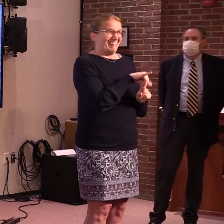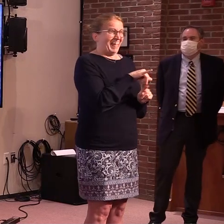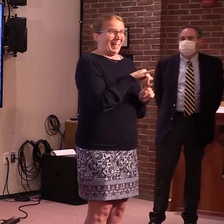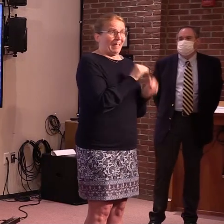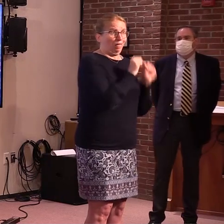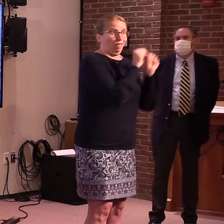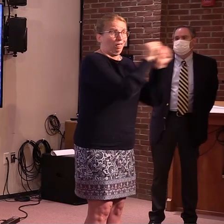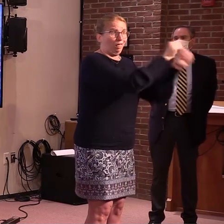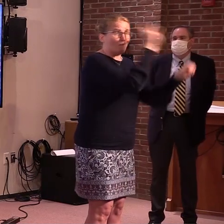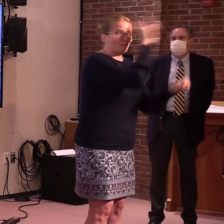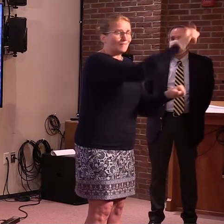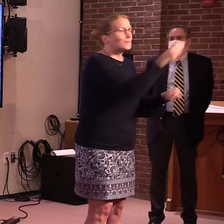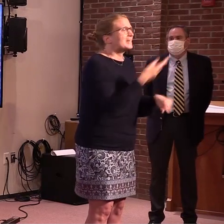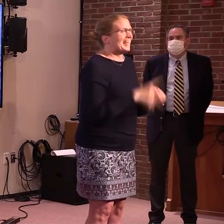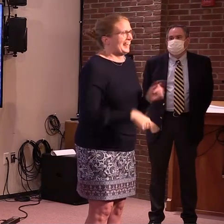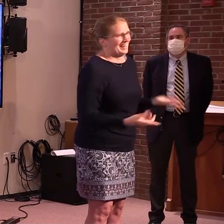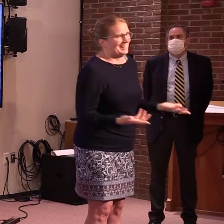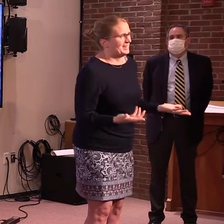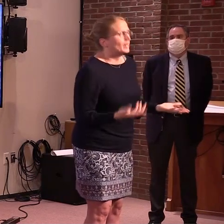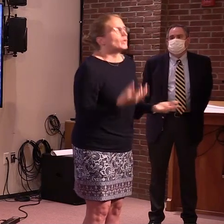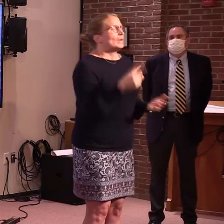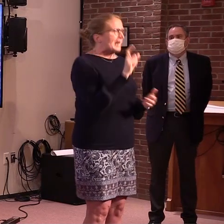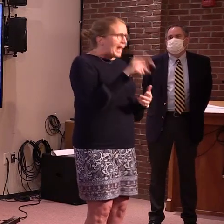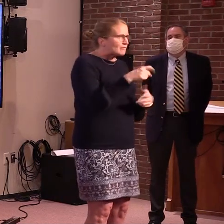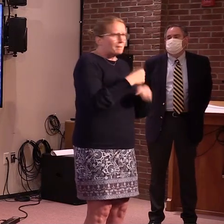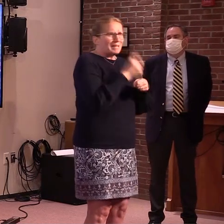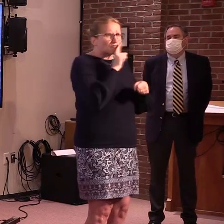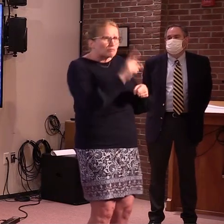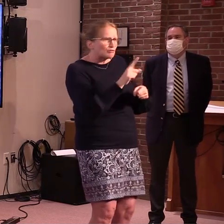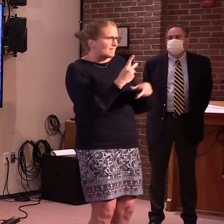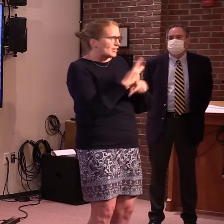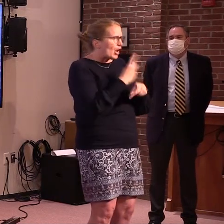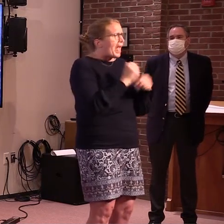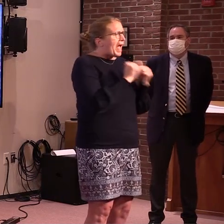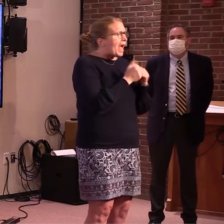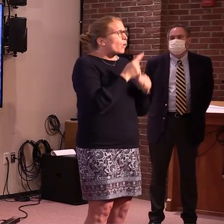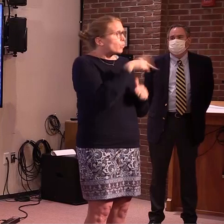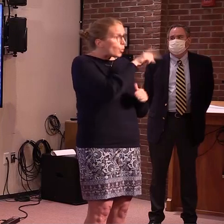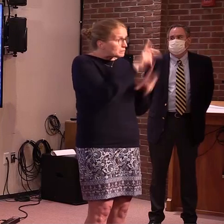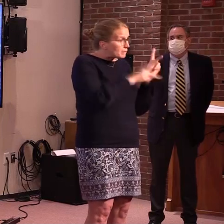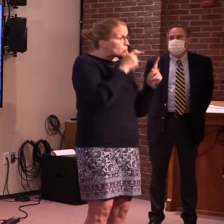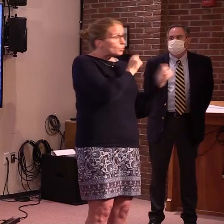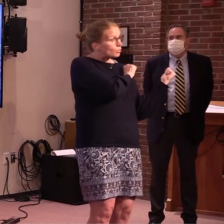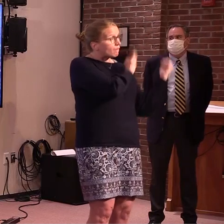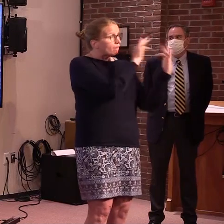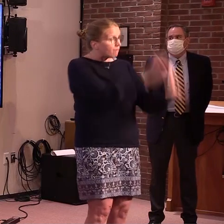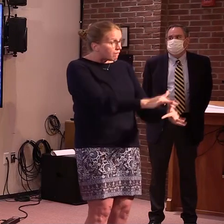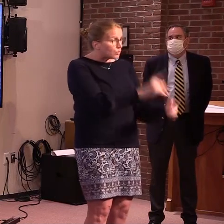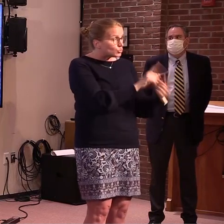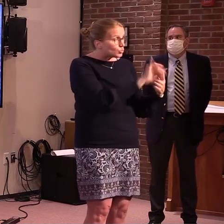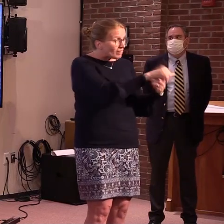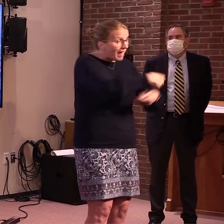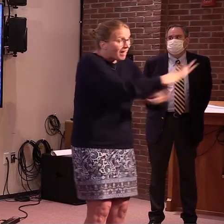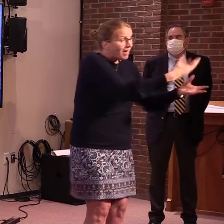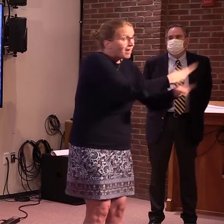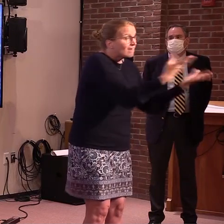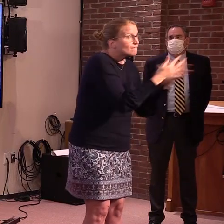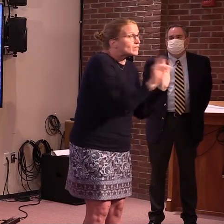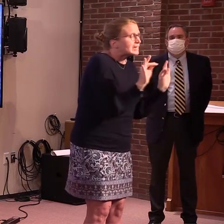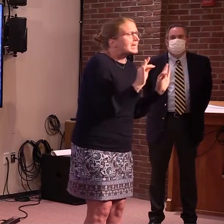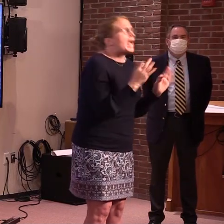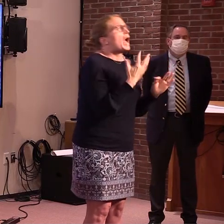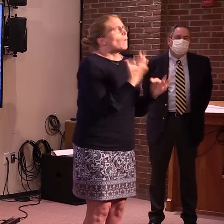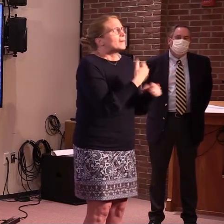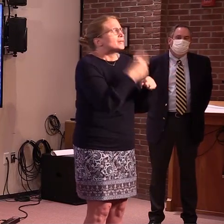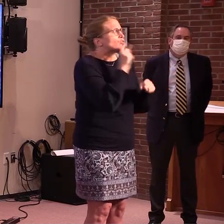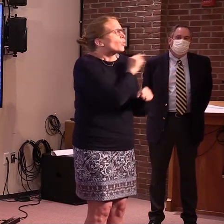that need these are getting to the programs that will be sustainable for them to get the food that